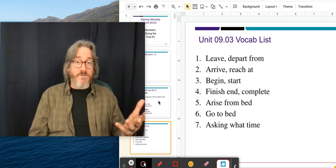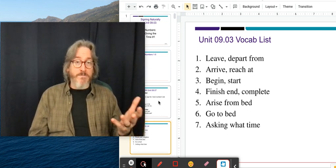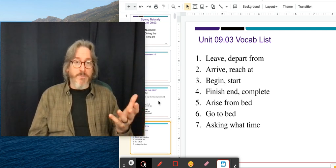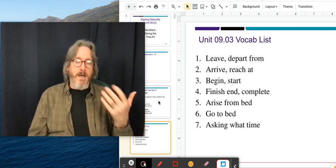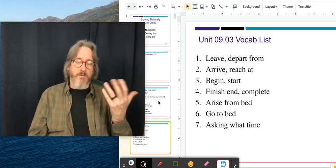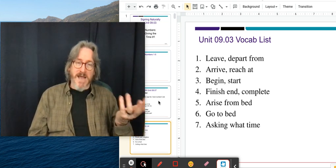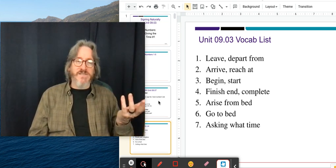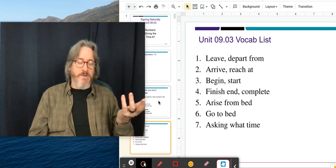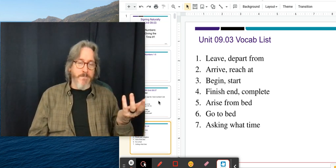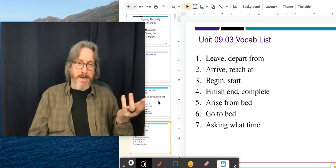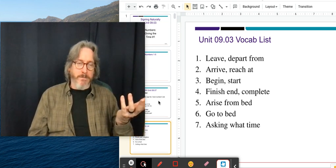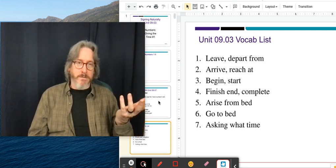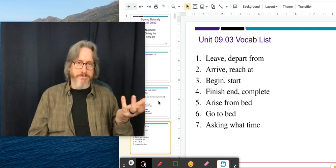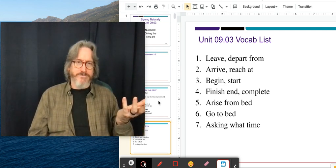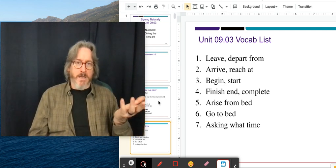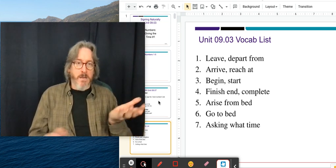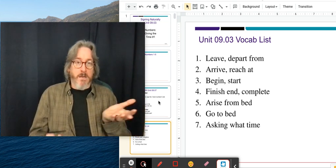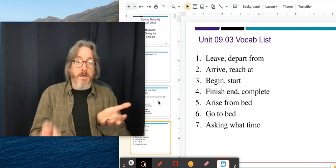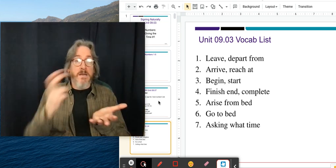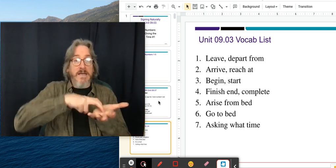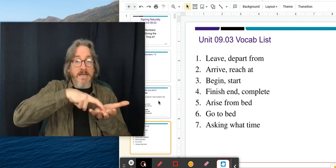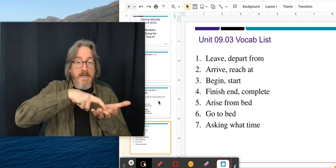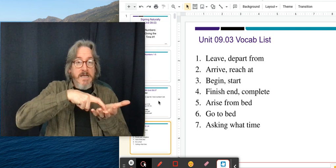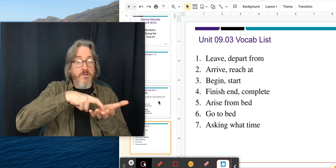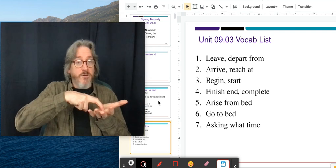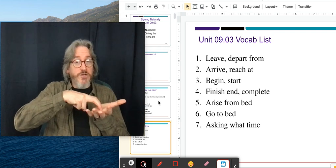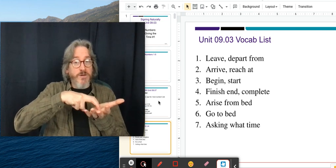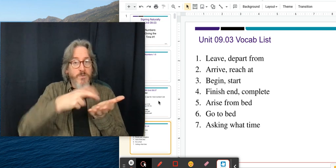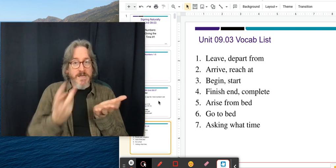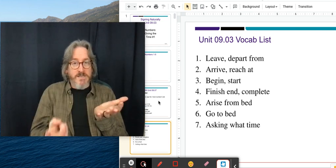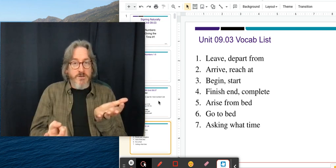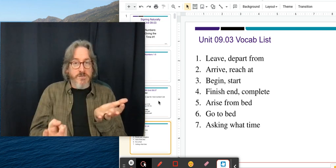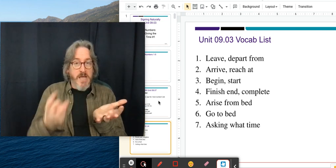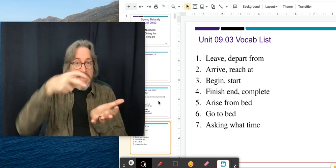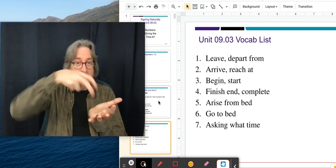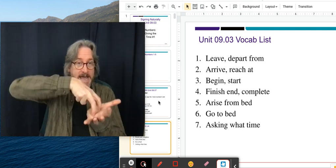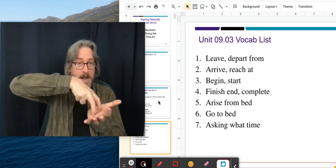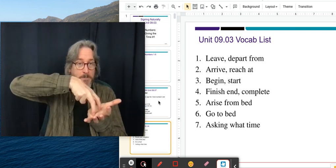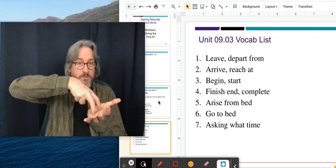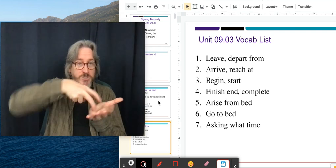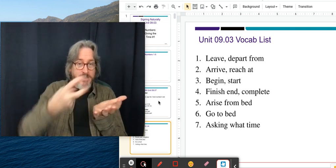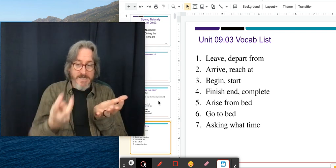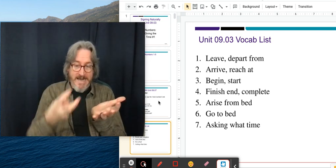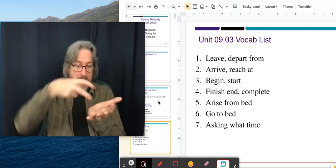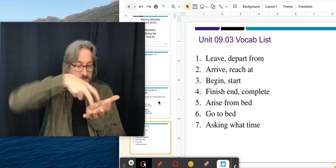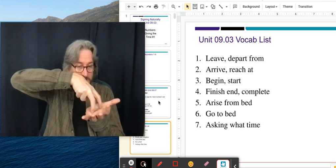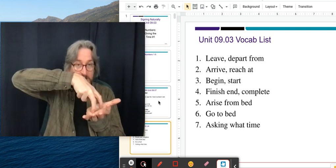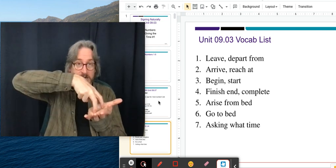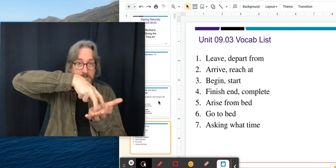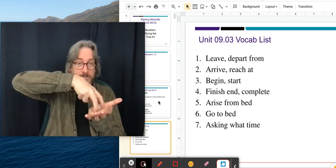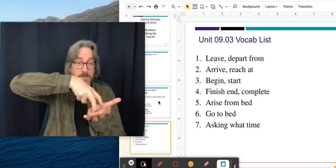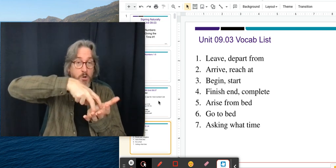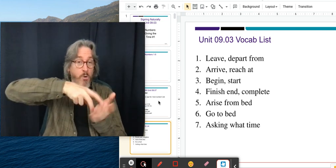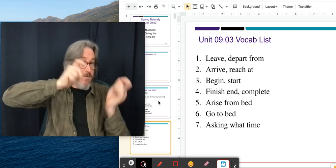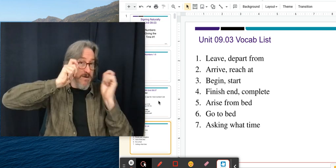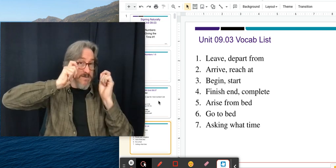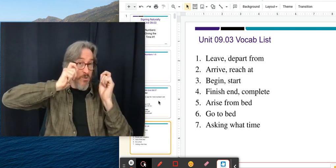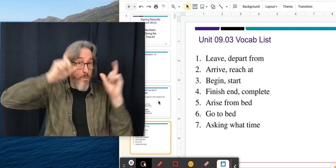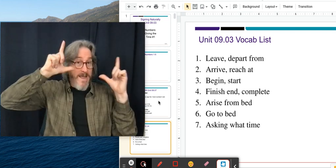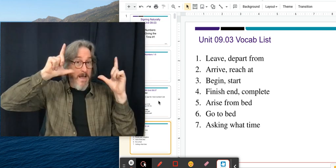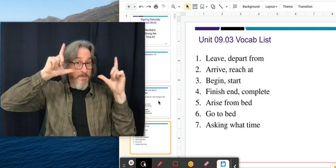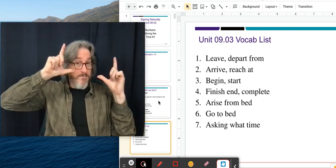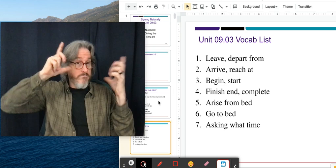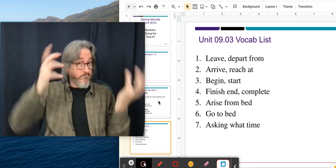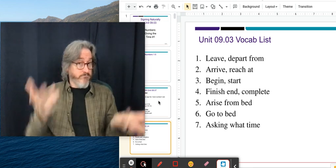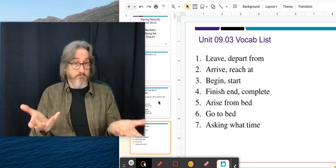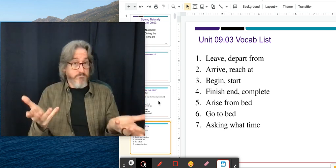Arise from bed. There are two different ways. There's get up, which means get out of bed, right? Or there's